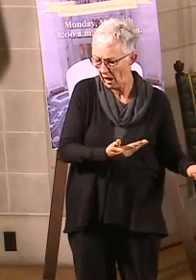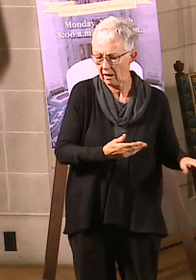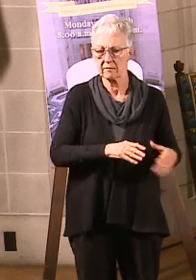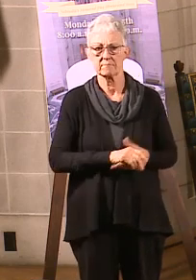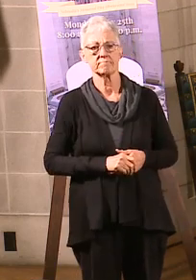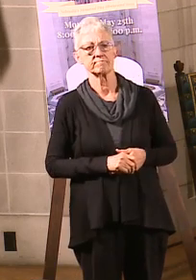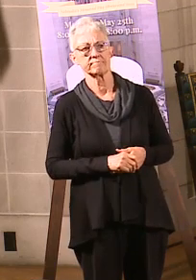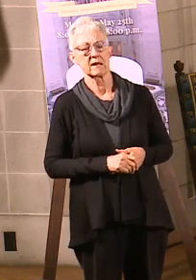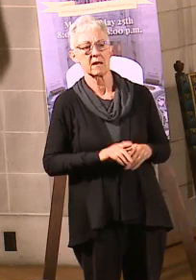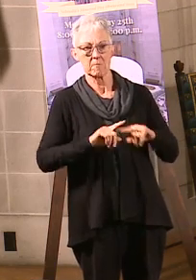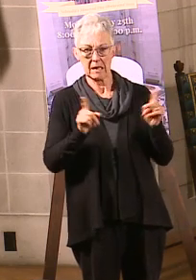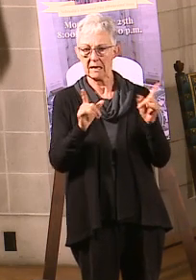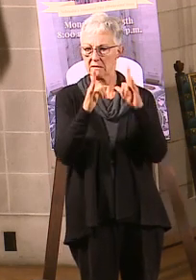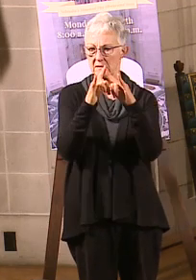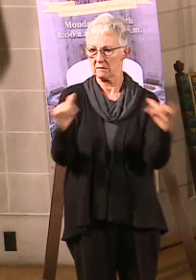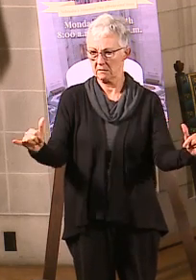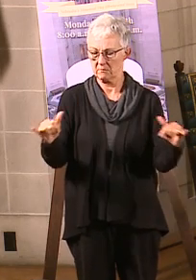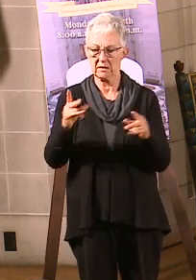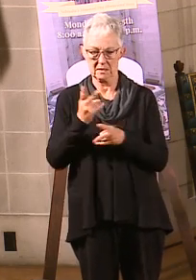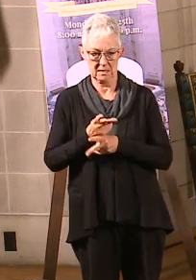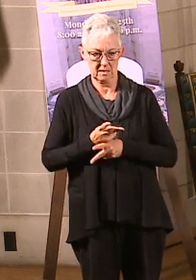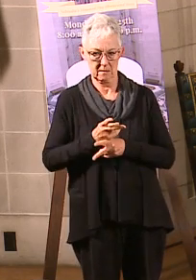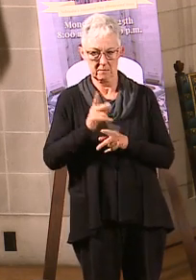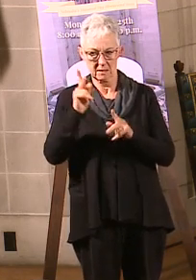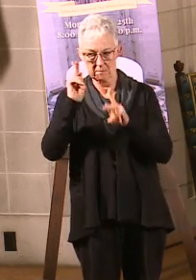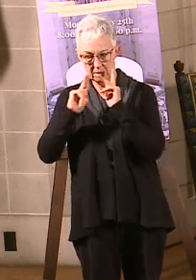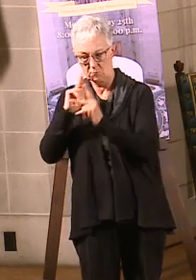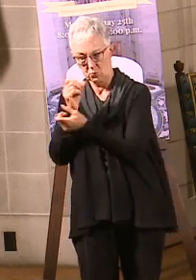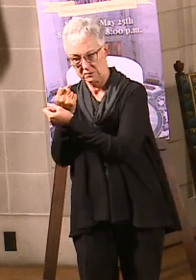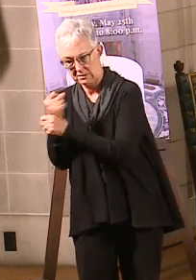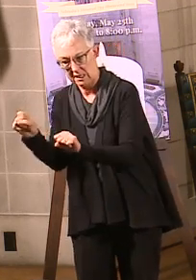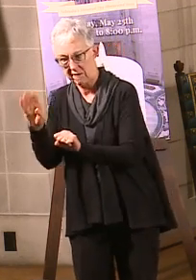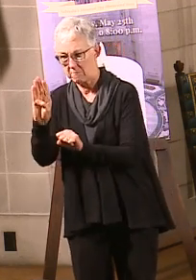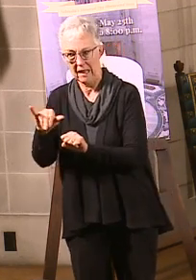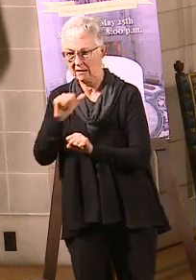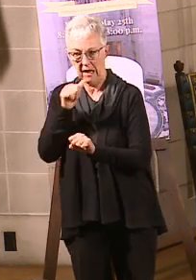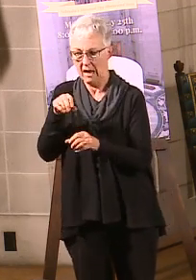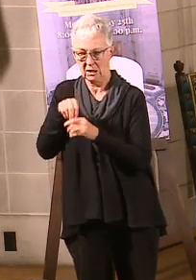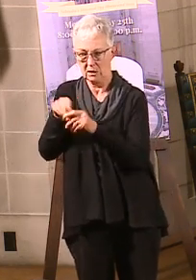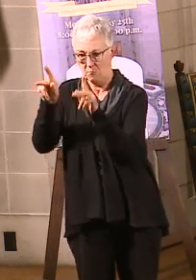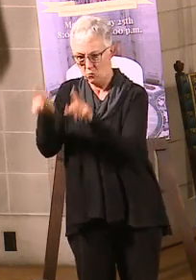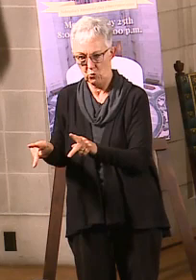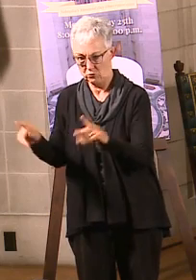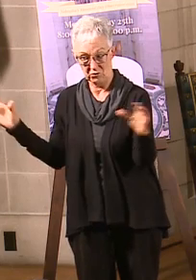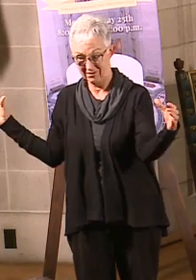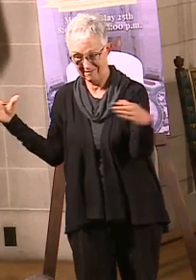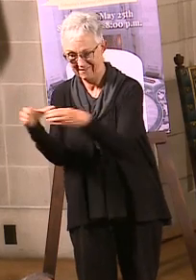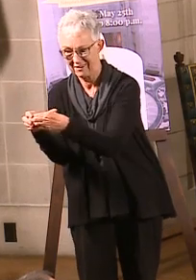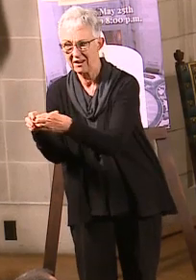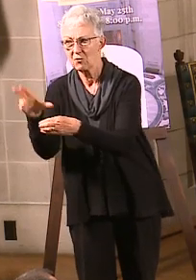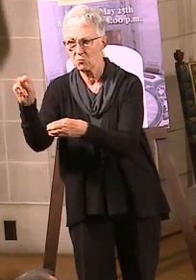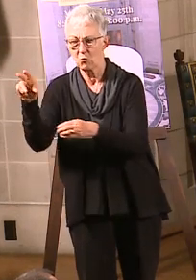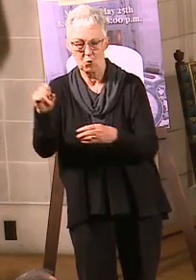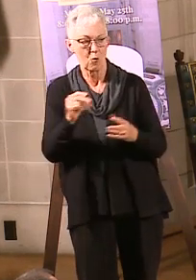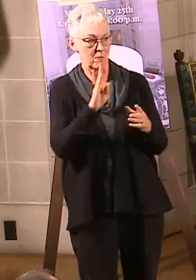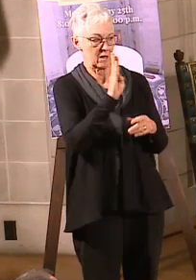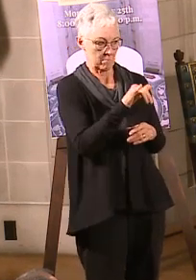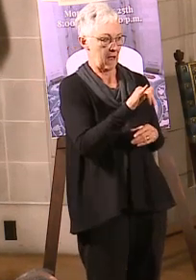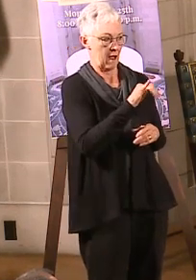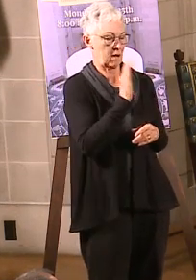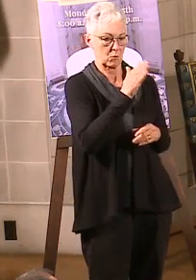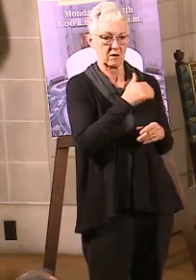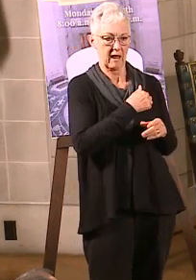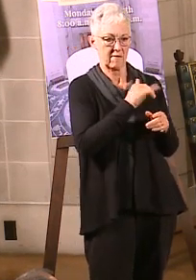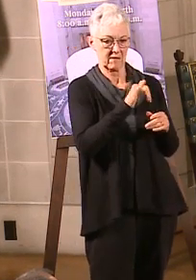our fellow Nebraskans healthy and safe. And so I want to thank Director Hilgert for his work to be able to put this together. And